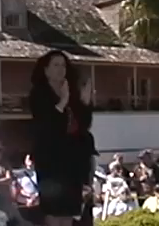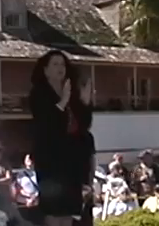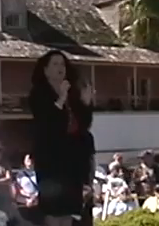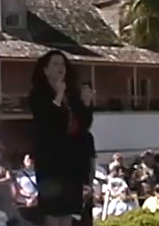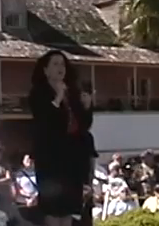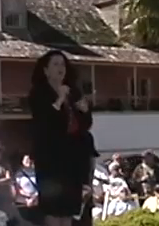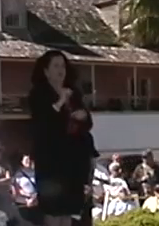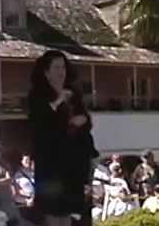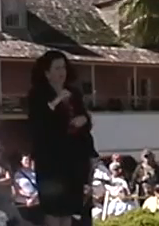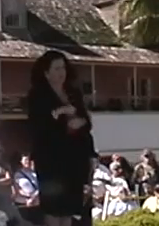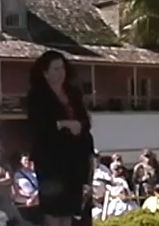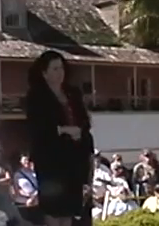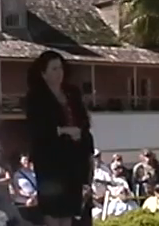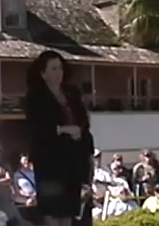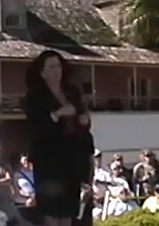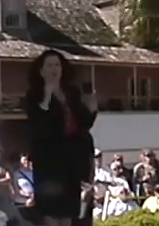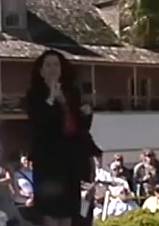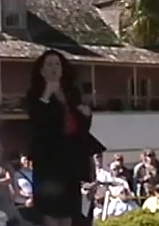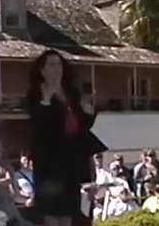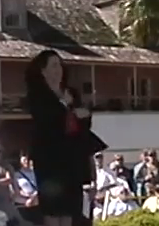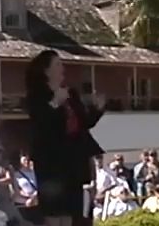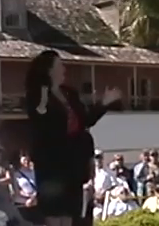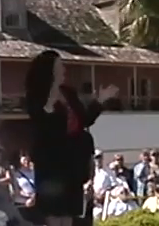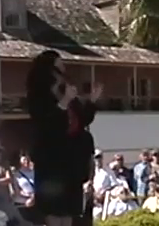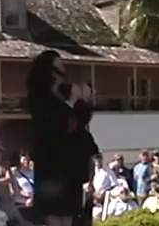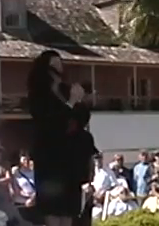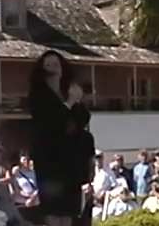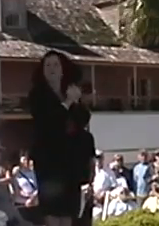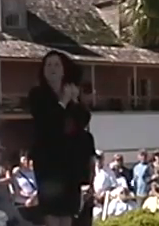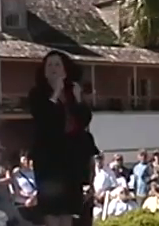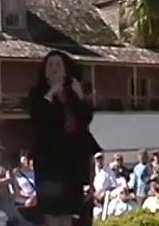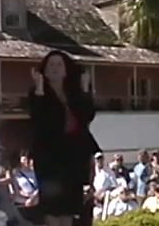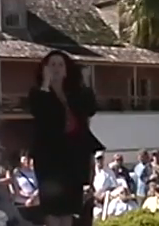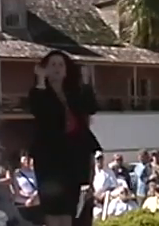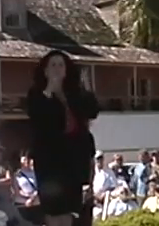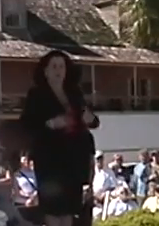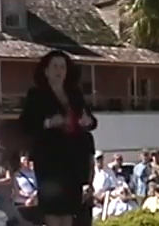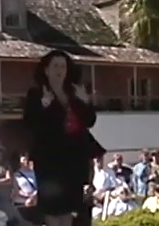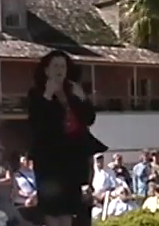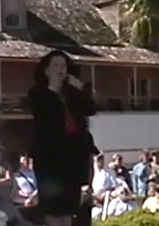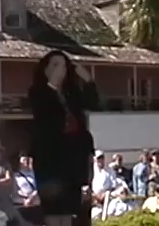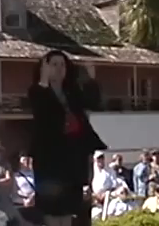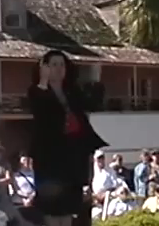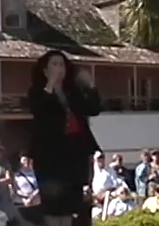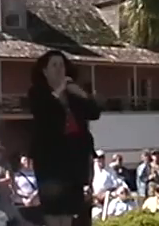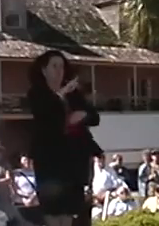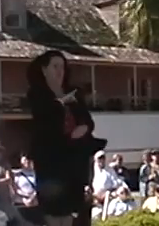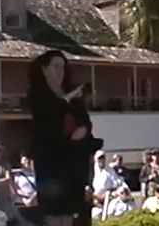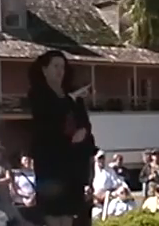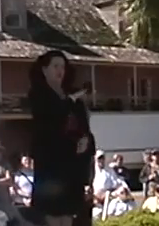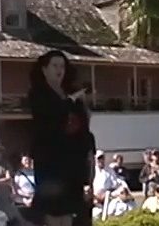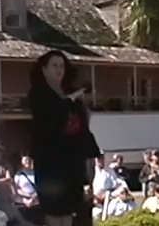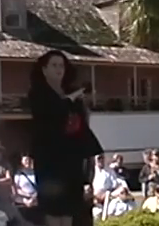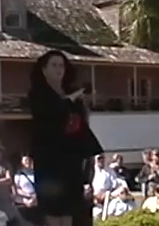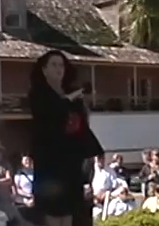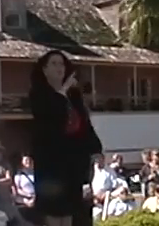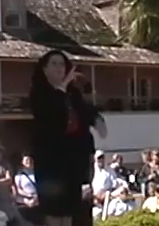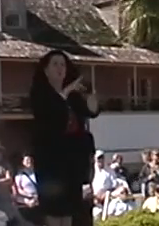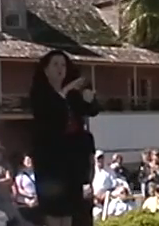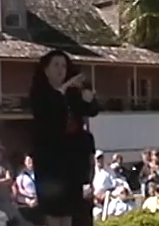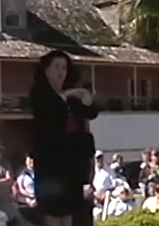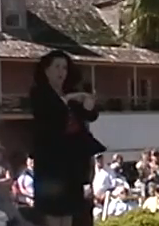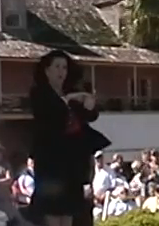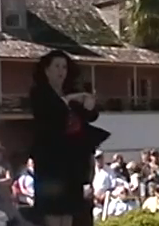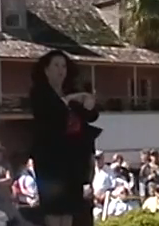Hemisphere. As we come together to celebrate the life and accomplishments of Juan Ponce de Leon, Puerto